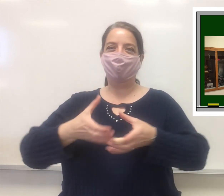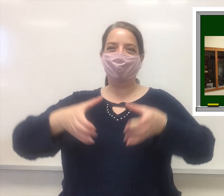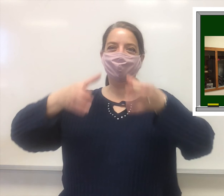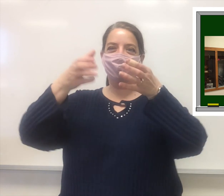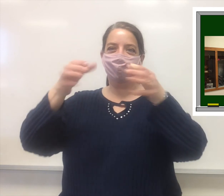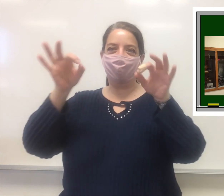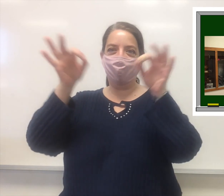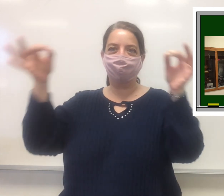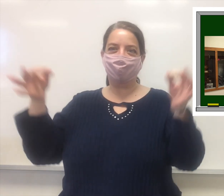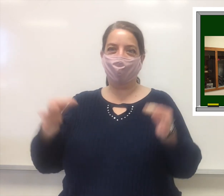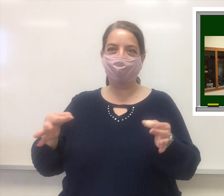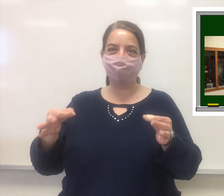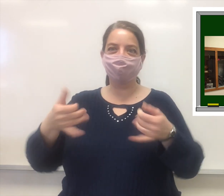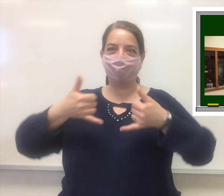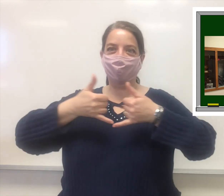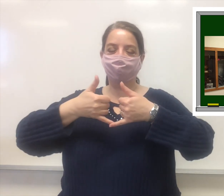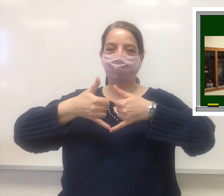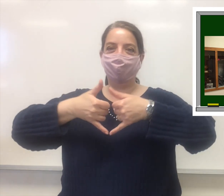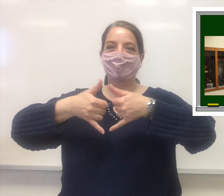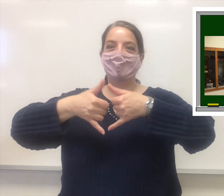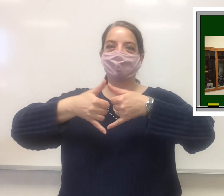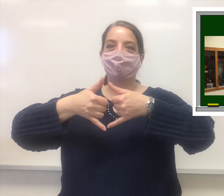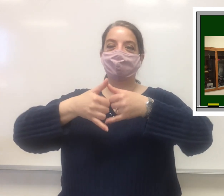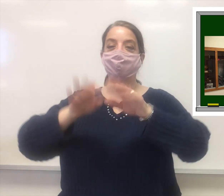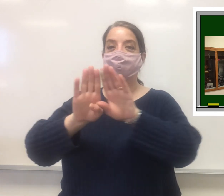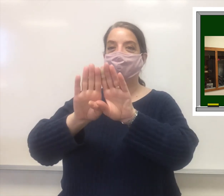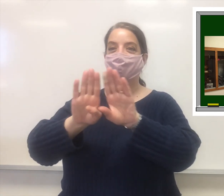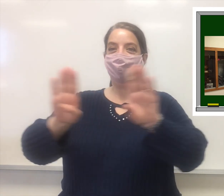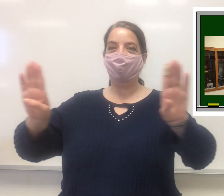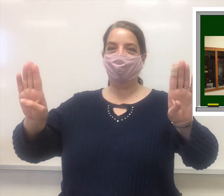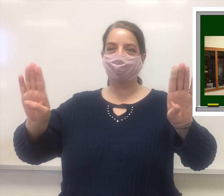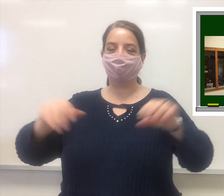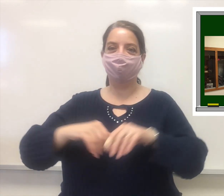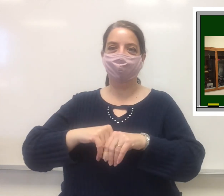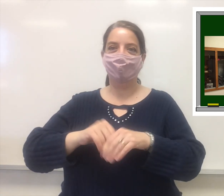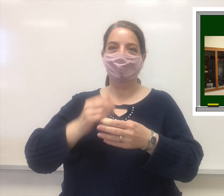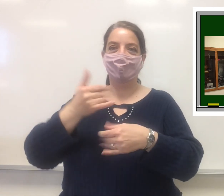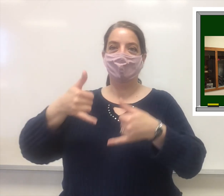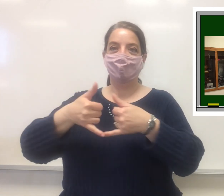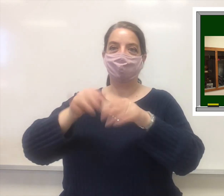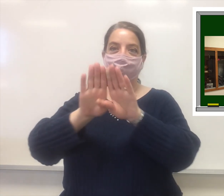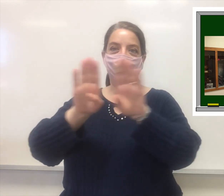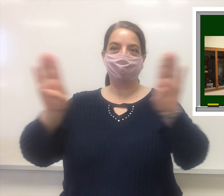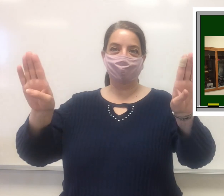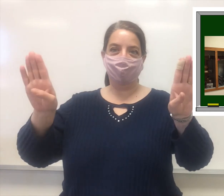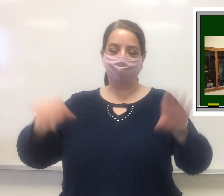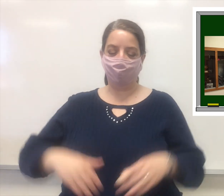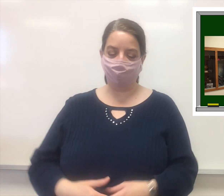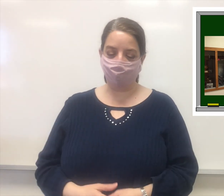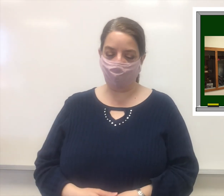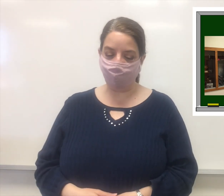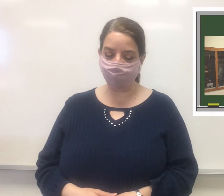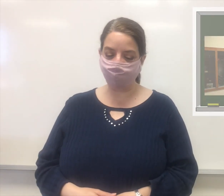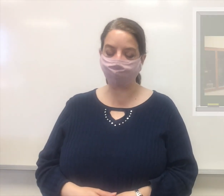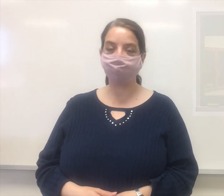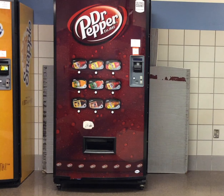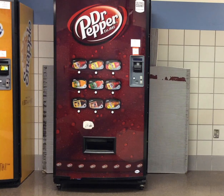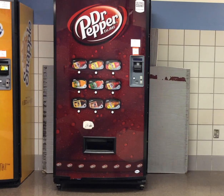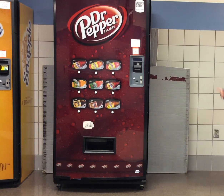like a loving cup with the handles on it, right? So trophy case. Trophies where they're lined up against the wall.